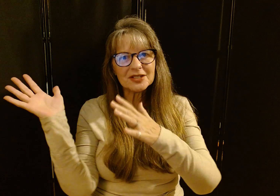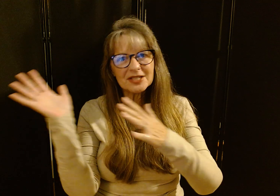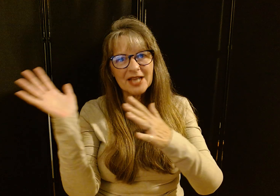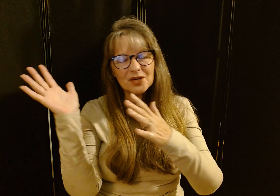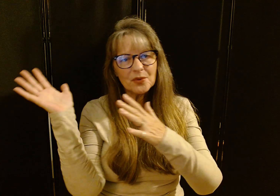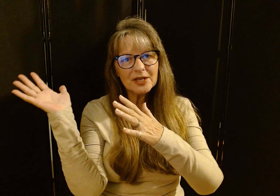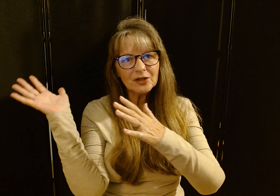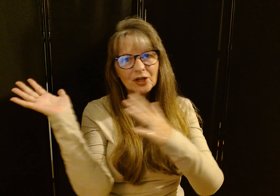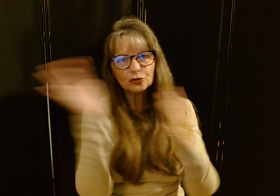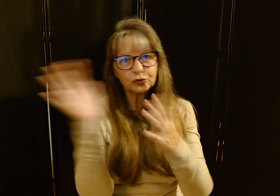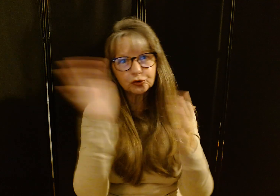sustained wind,